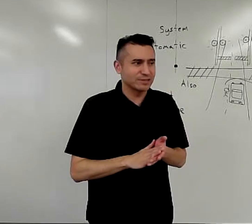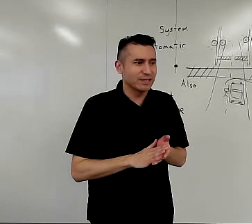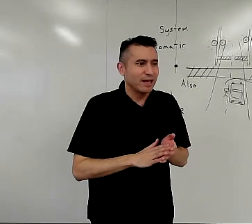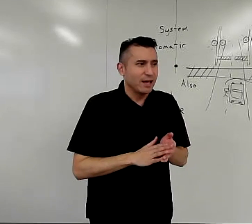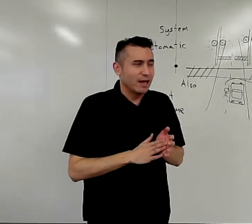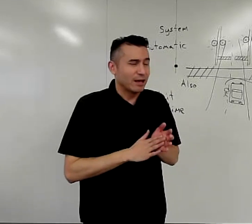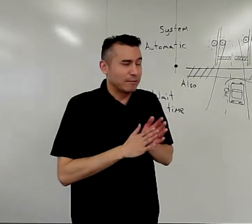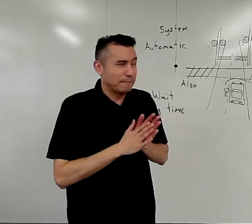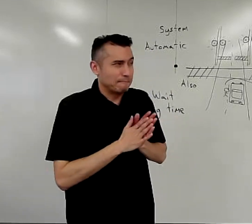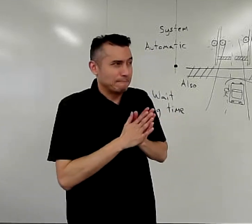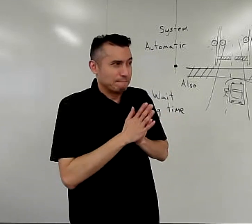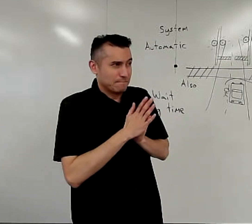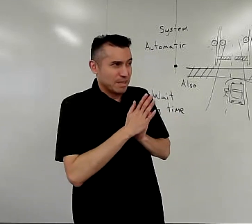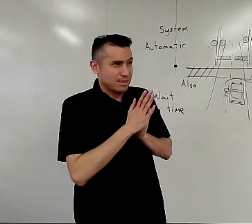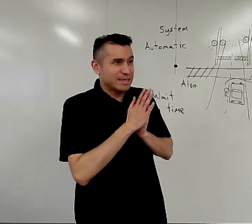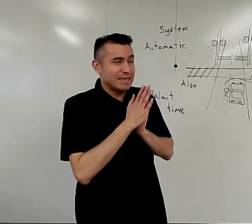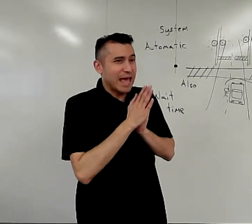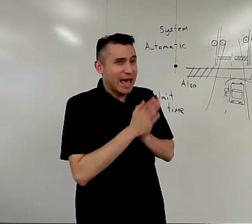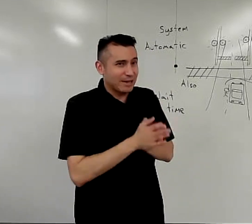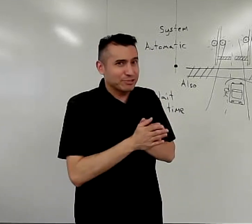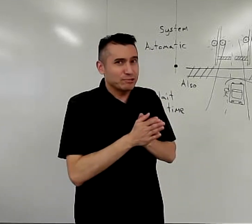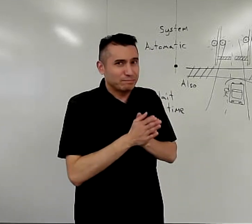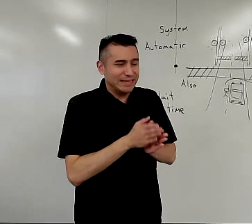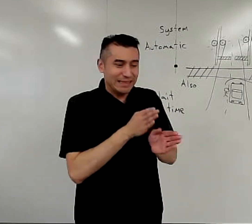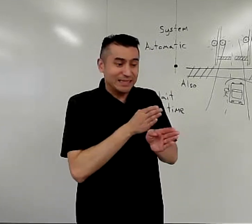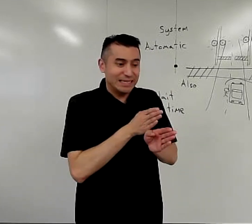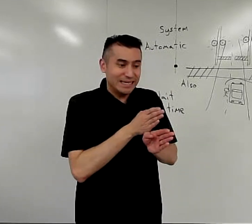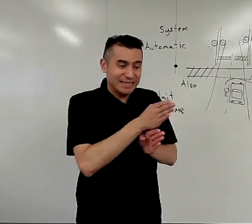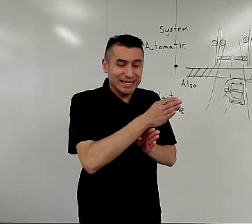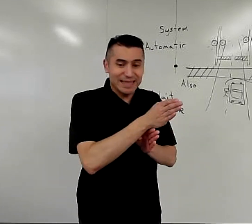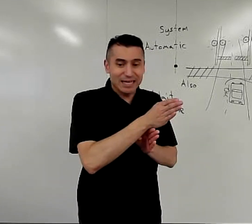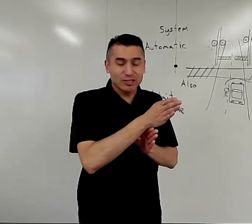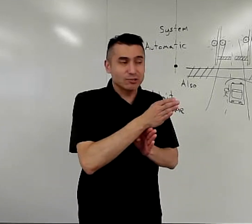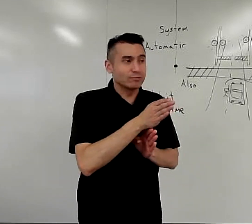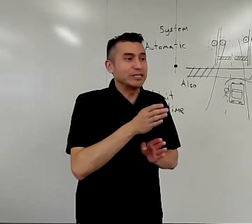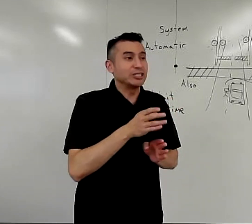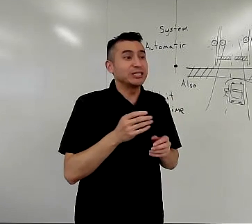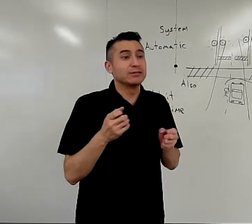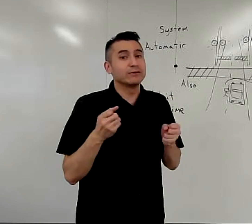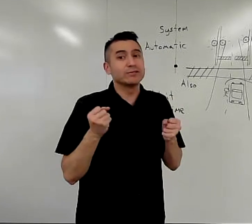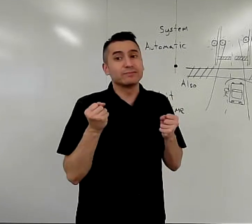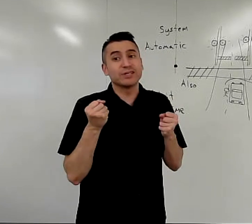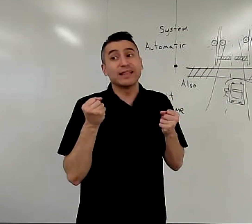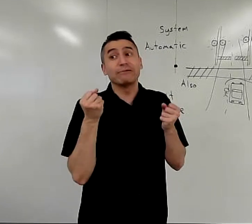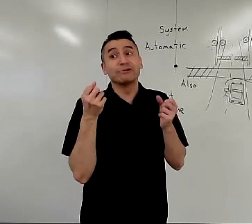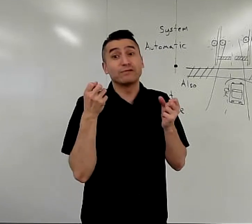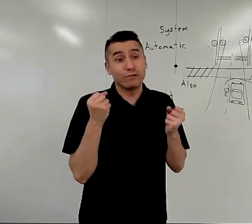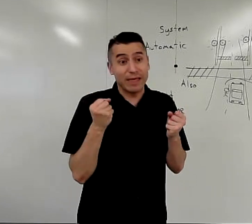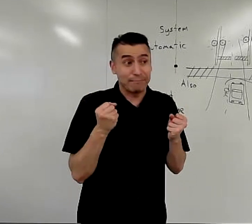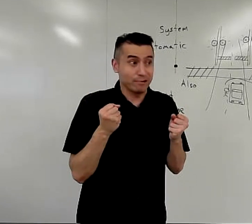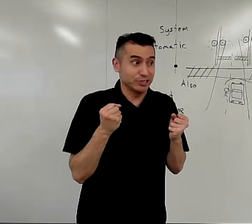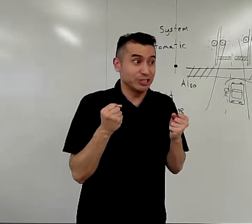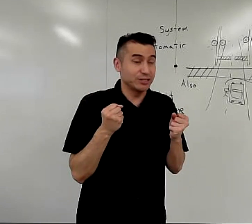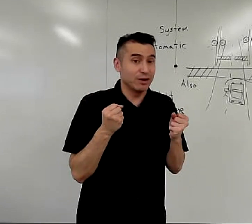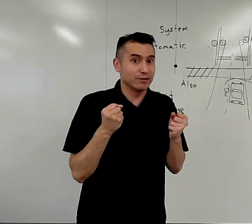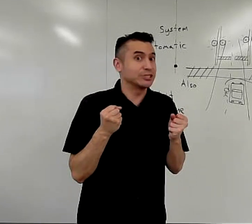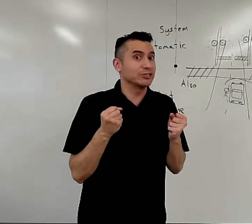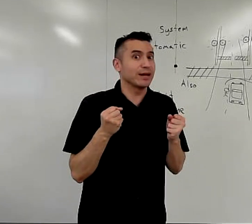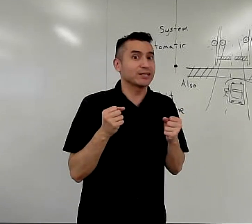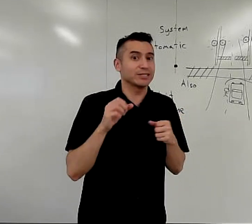Adults. The actress who played the lead in that story, she learned some sign language for that part. She did not know. She's not